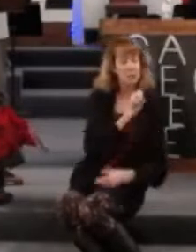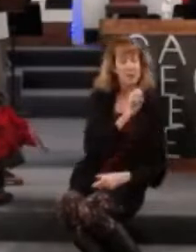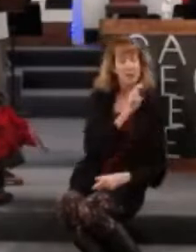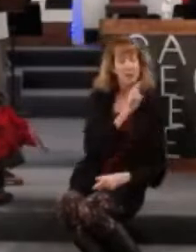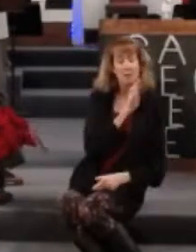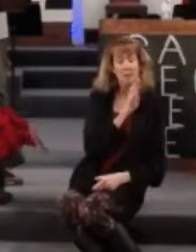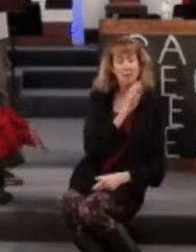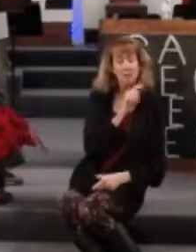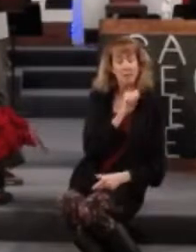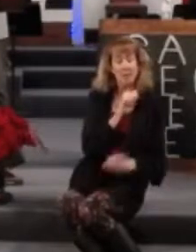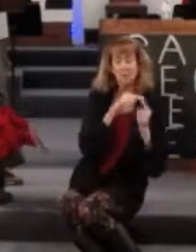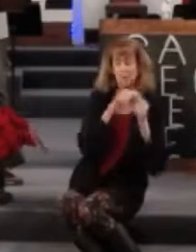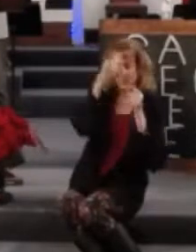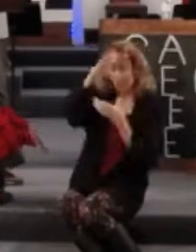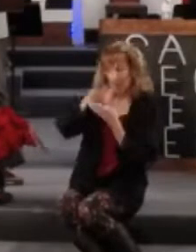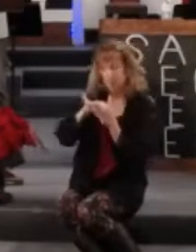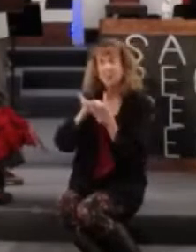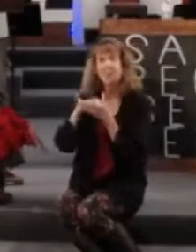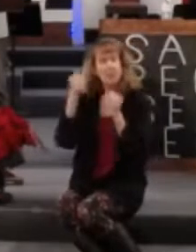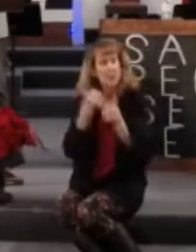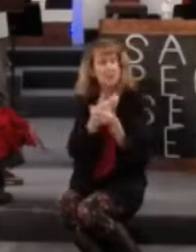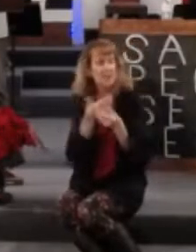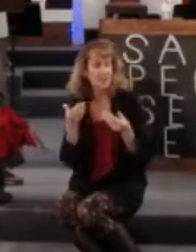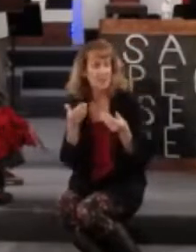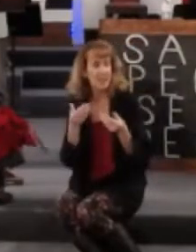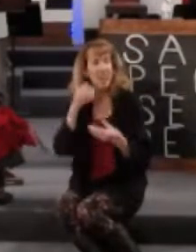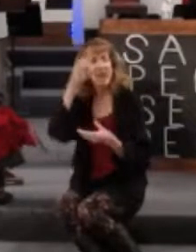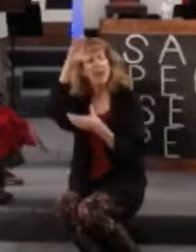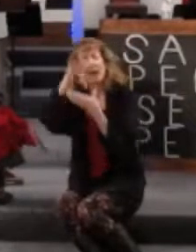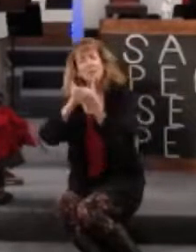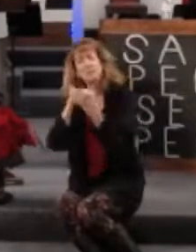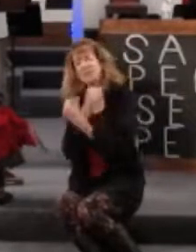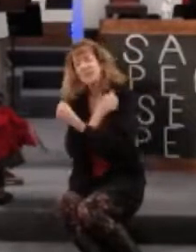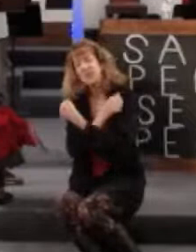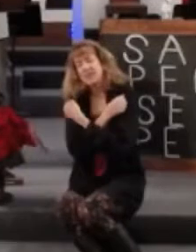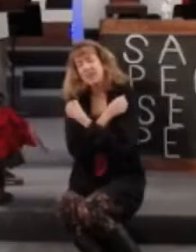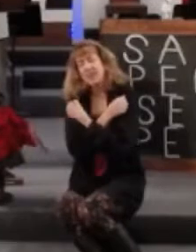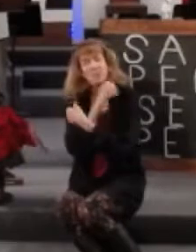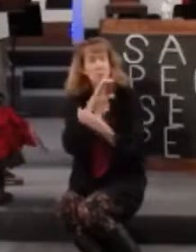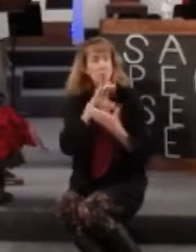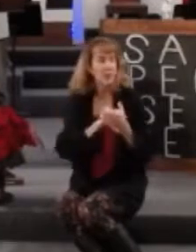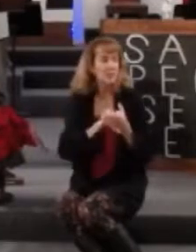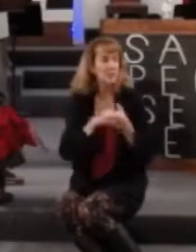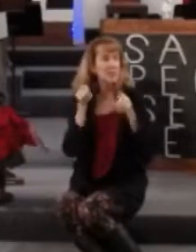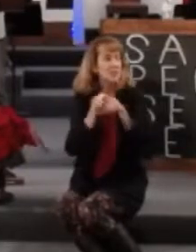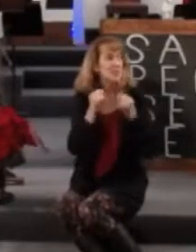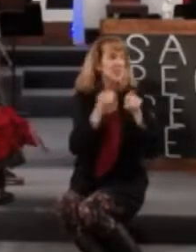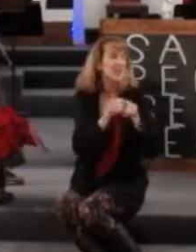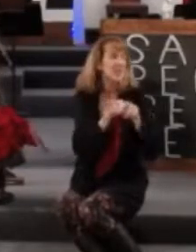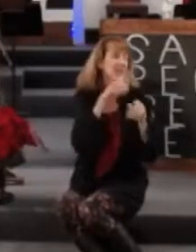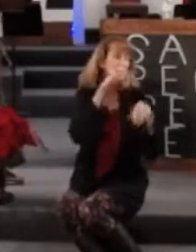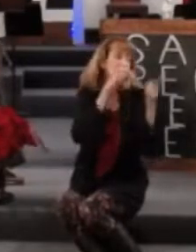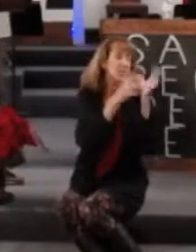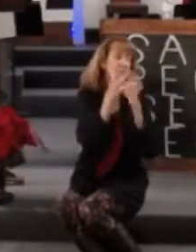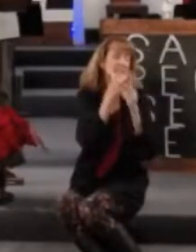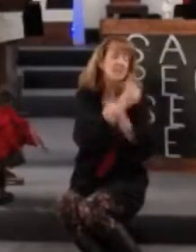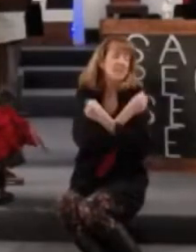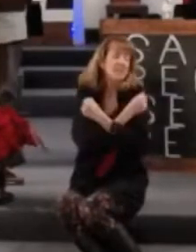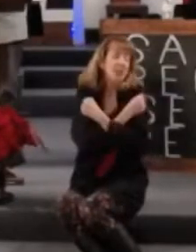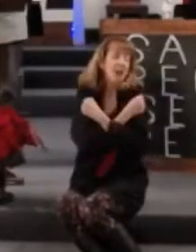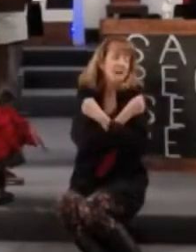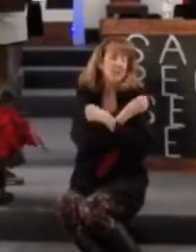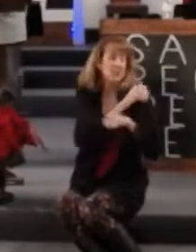their husbands in everything. Husbands, love your wives just as Christ loved the church and gave himself up for